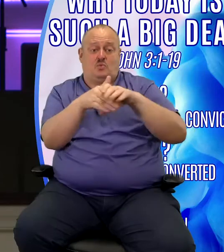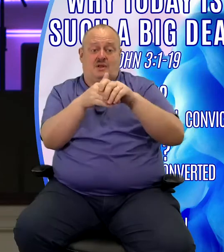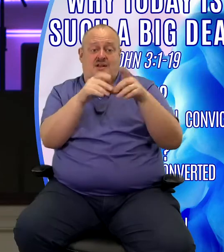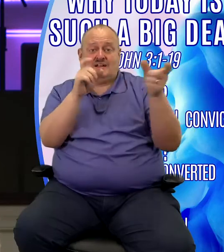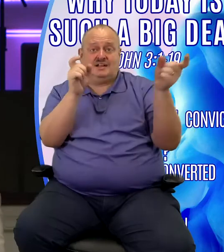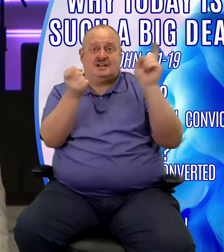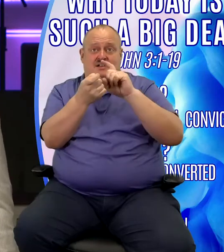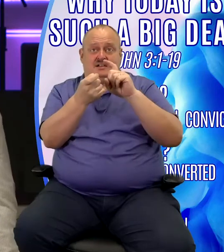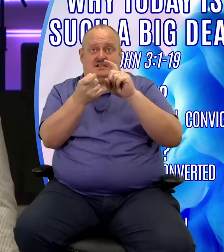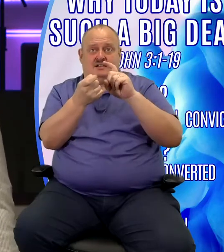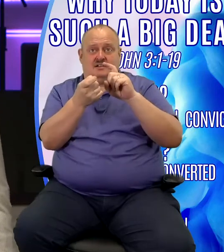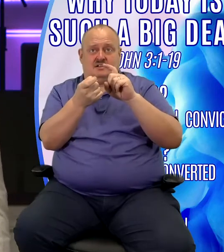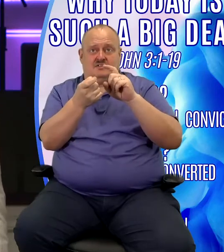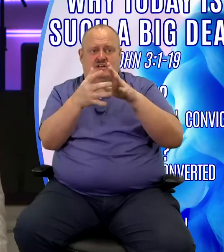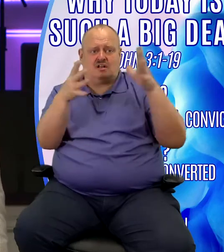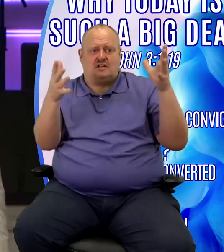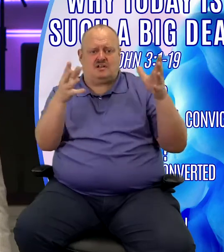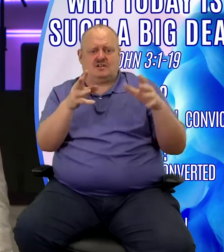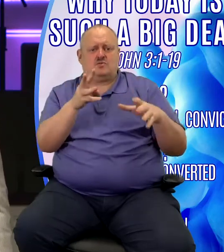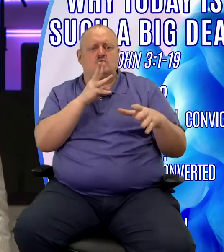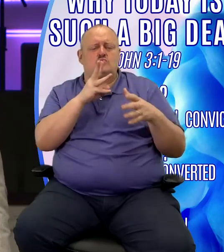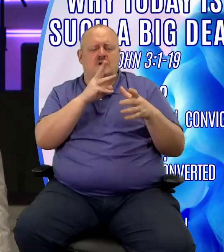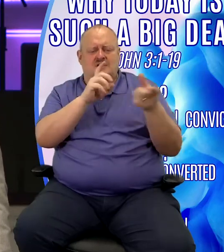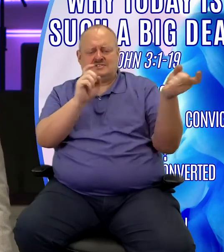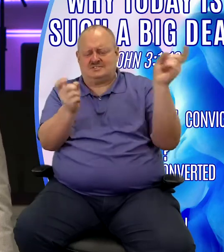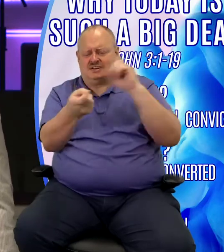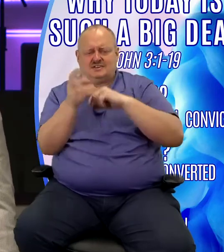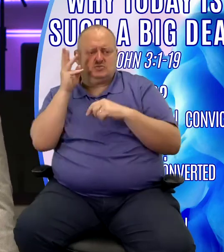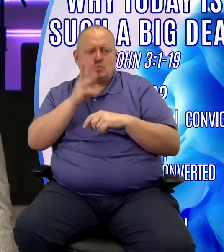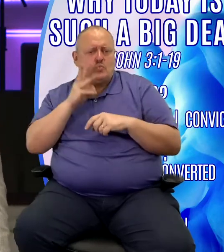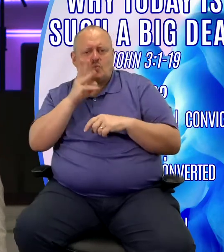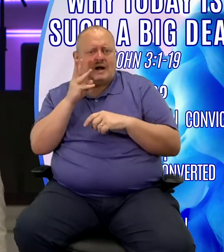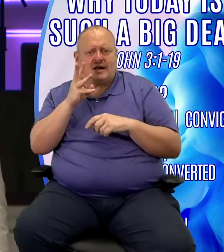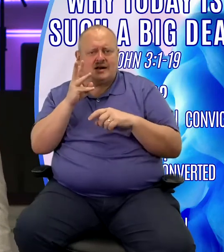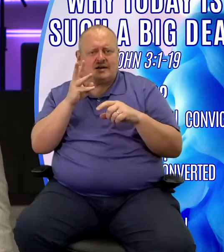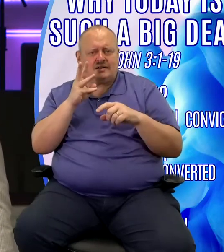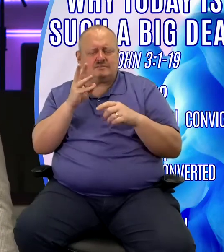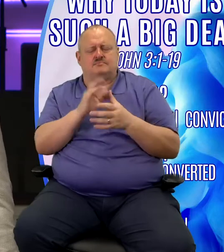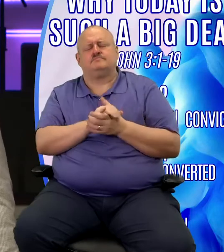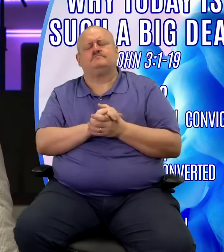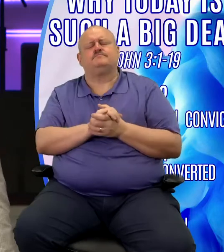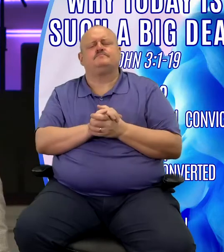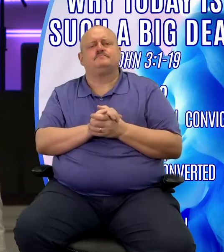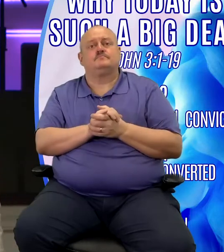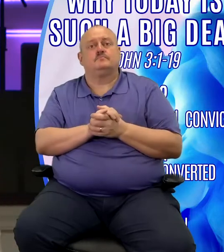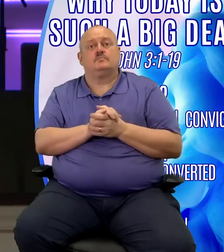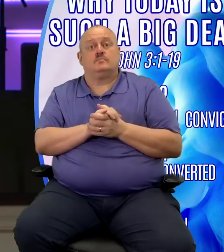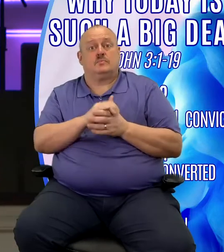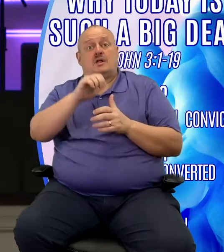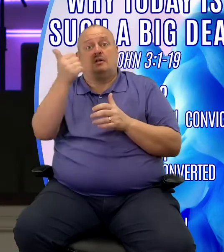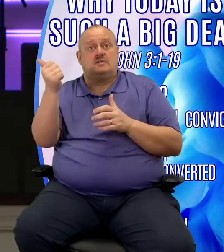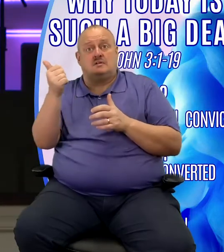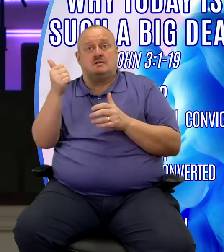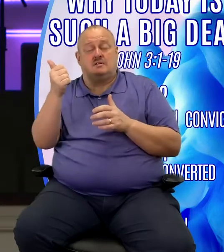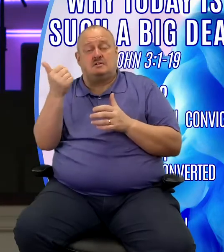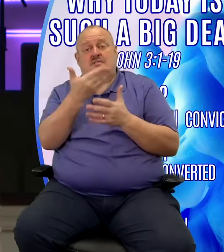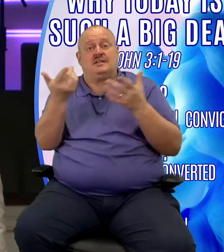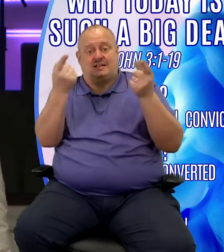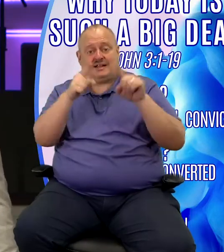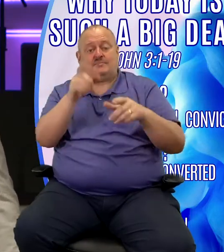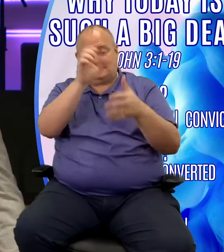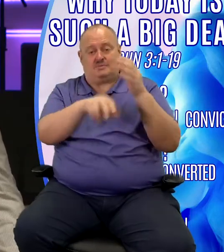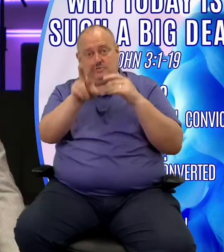turned a massive amount of one thing into a completely different form. But there was another activity that took place in chapter